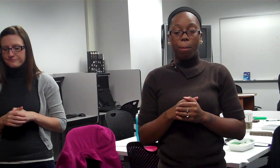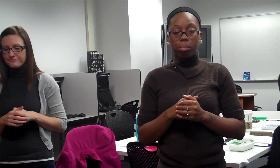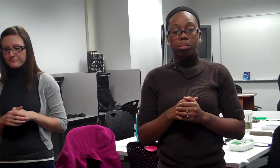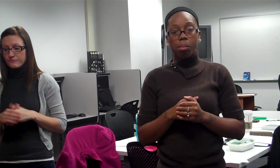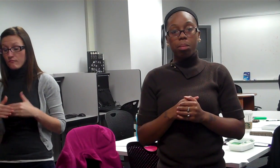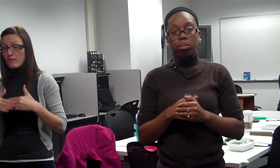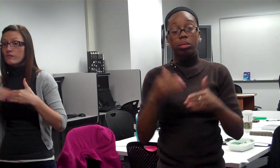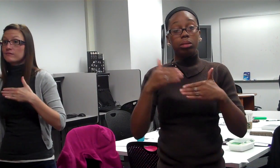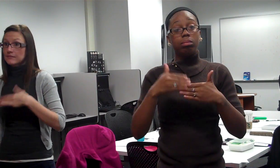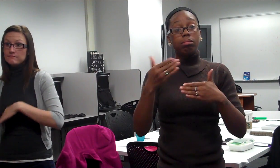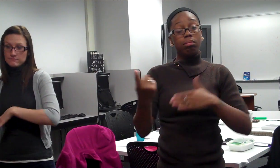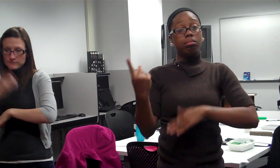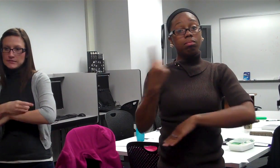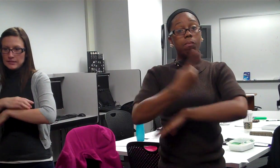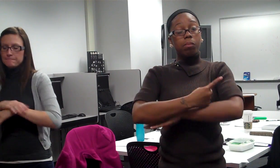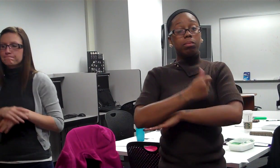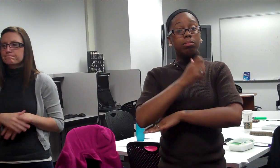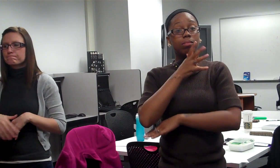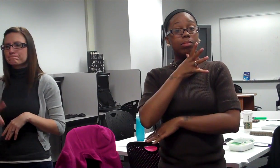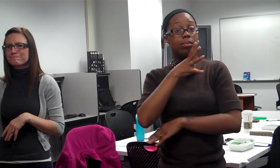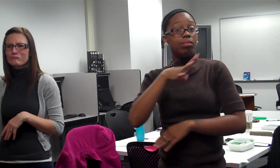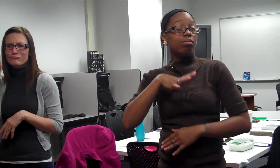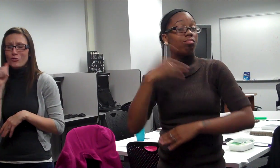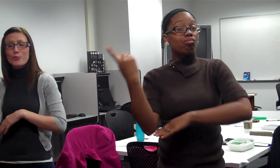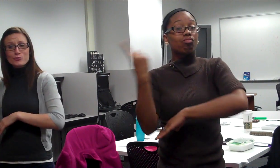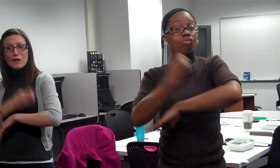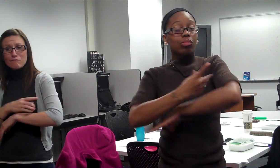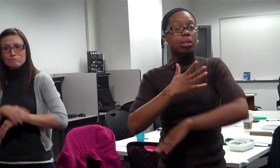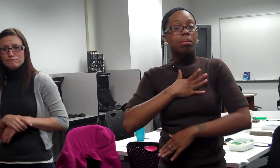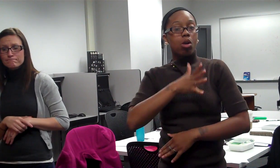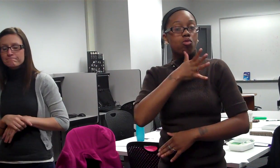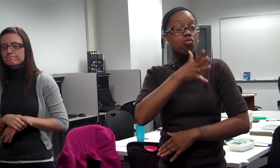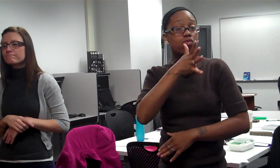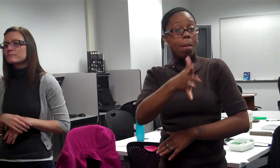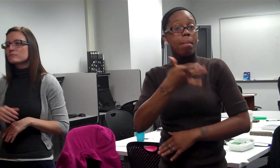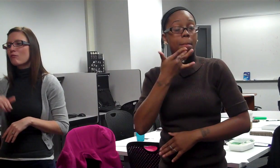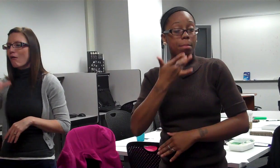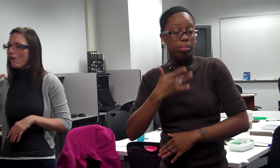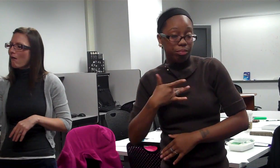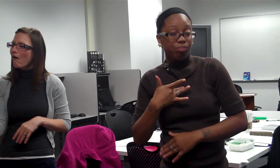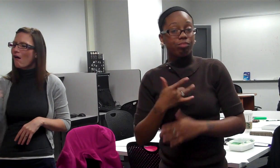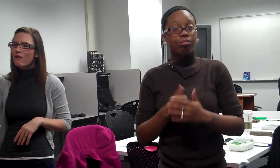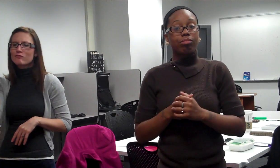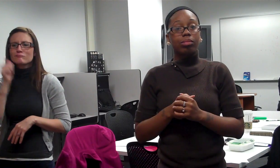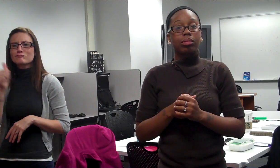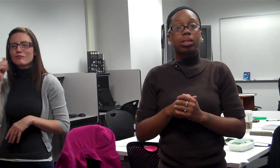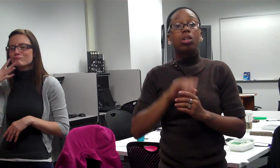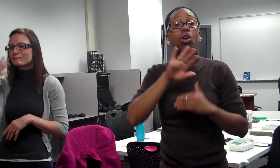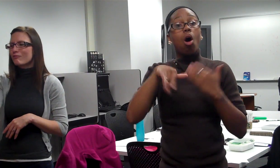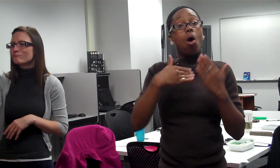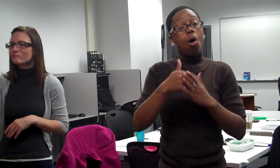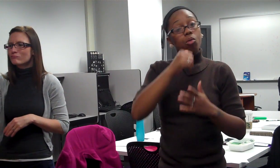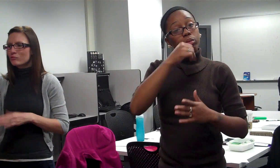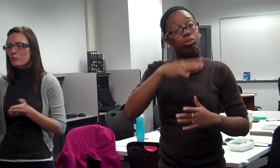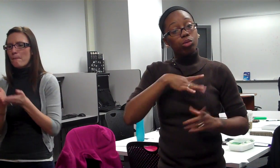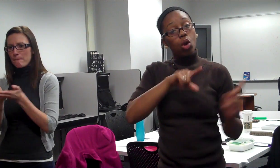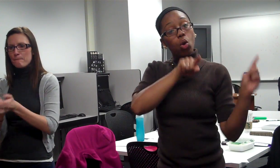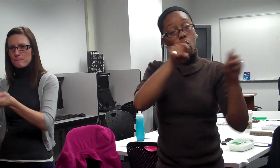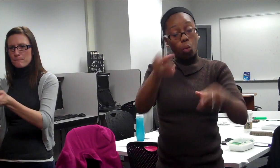the ladies' day, because it's my grandma Char's birthday, so all the girls go out on the boat and they pan fish, but